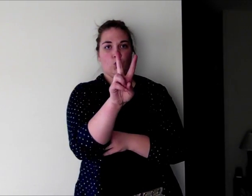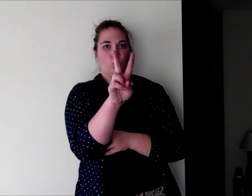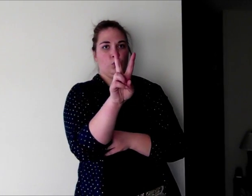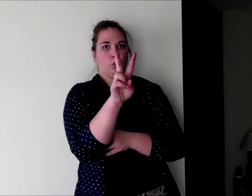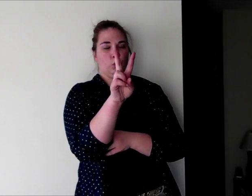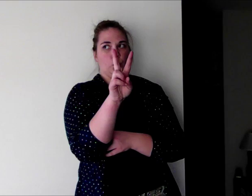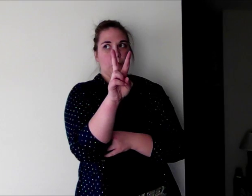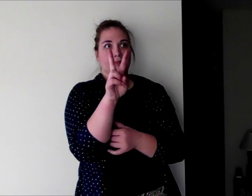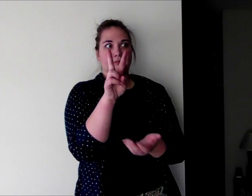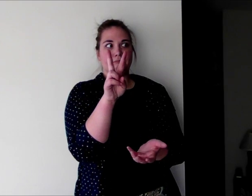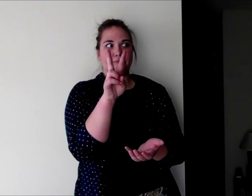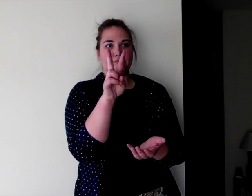take away 2.